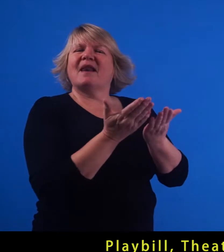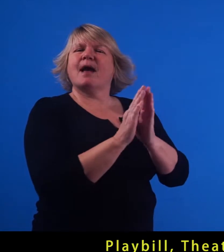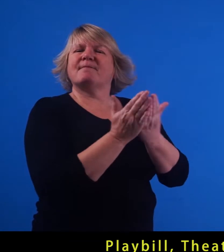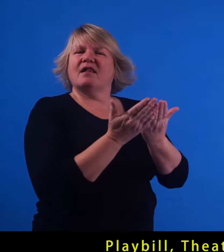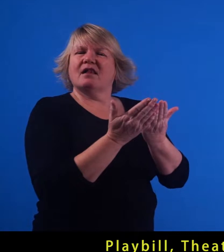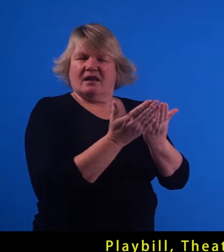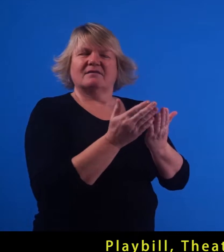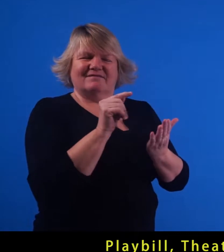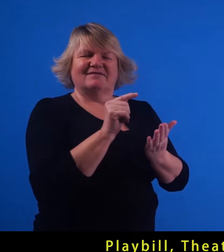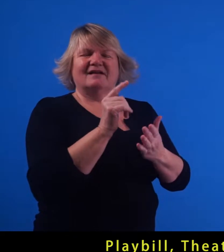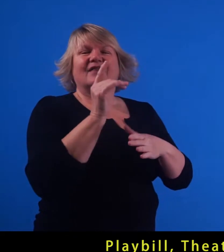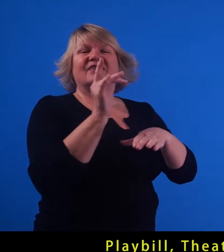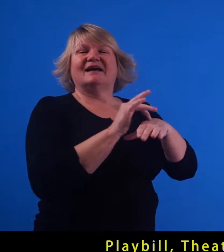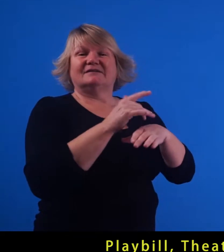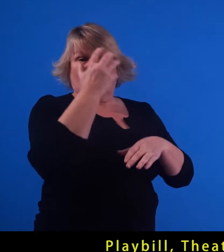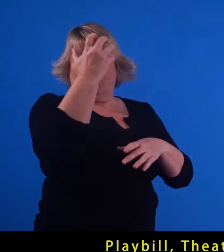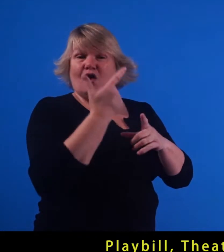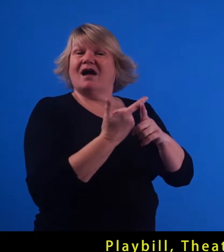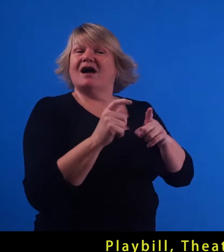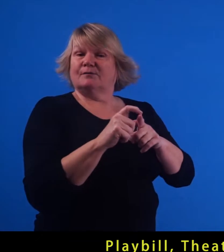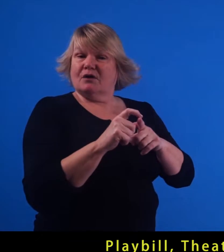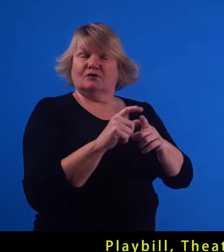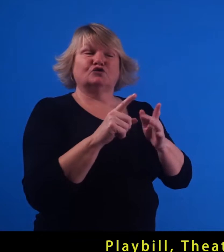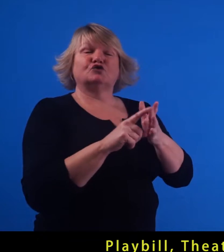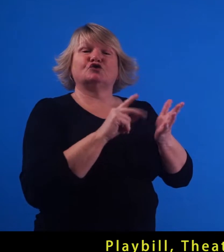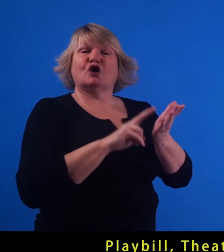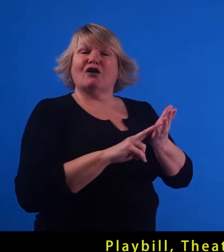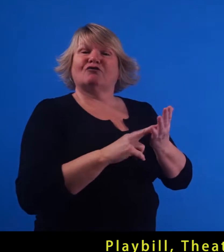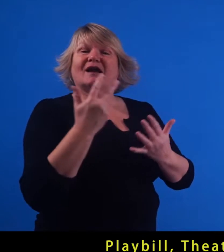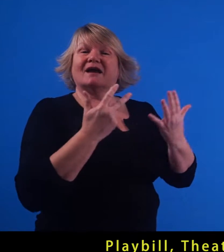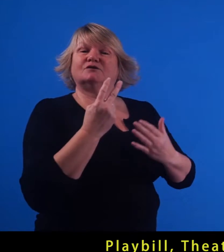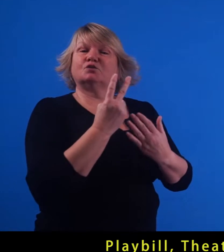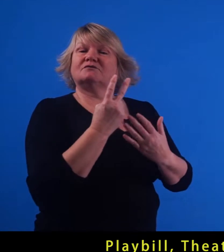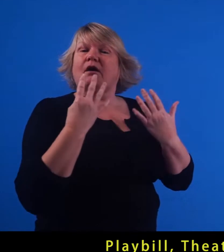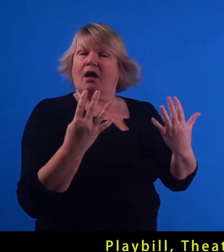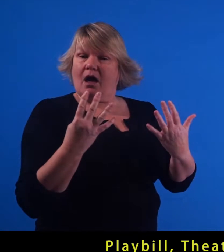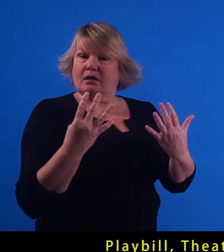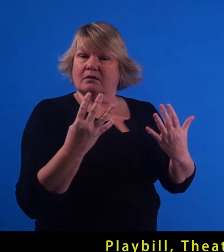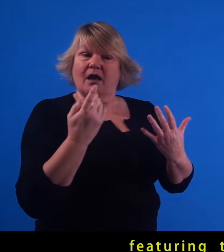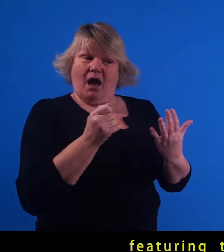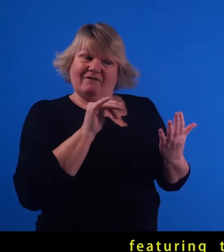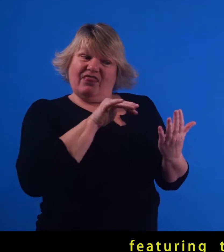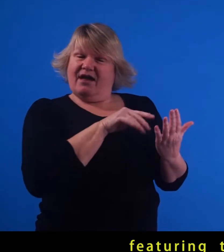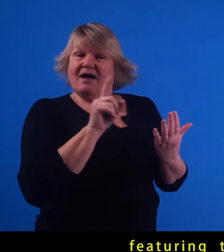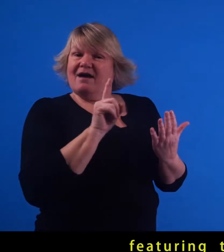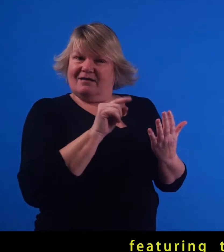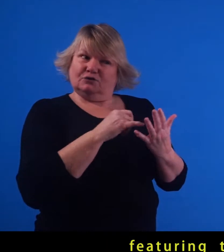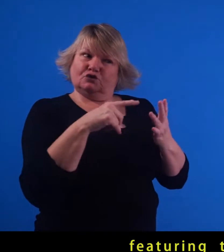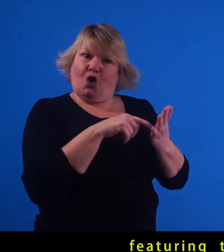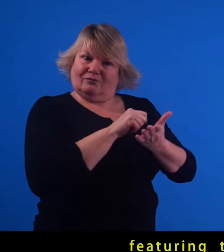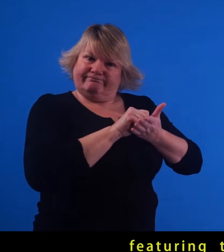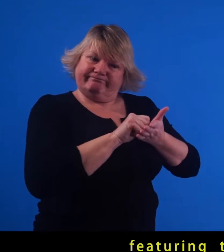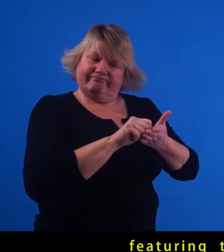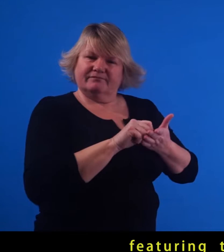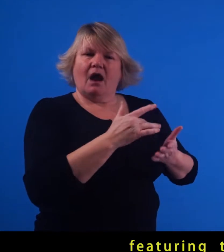Playbill, Theatre Royal, Edinburgh, 5th January 1829, featuring the